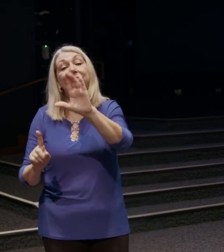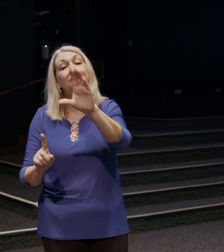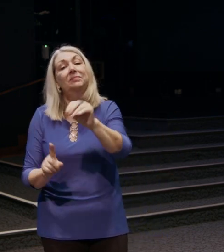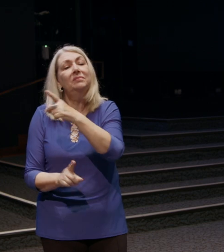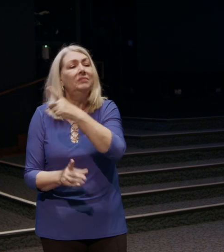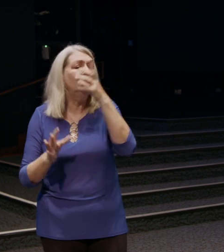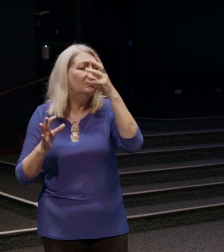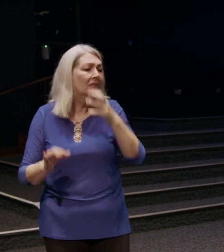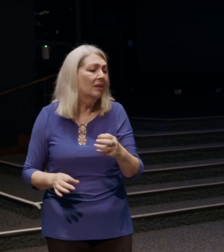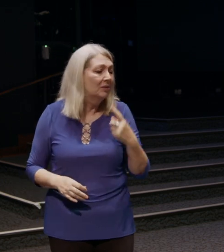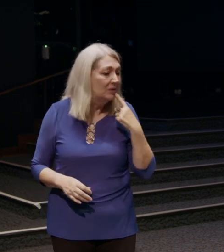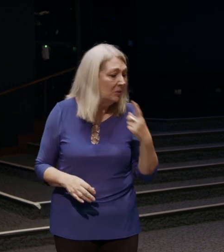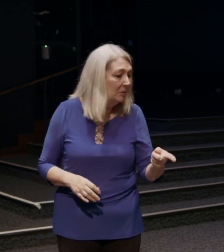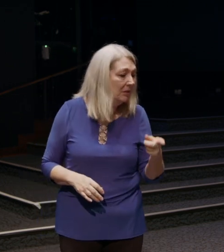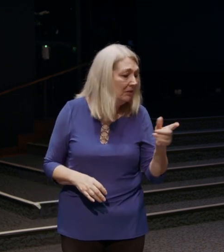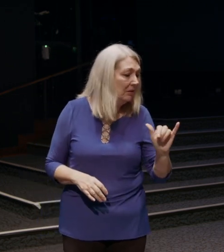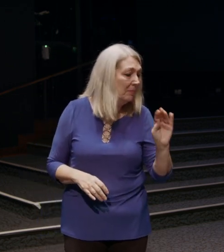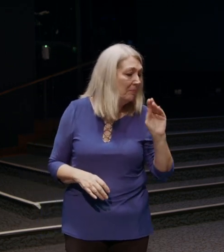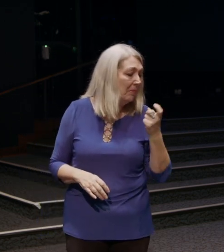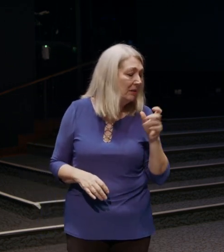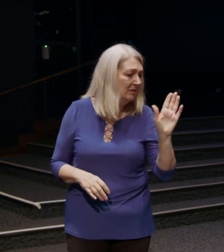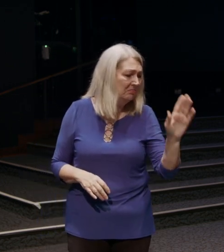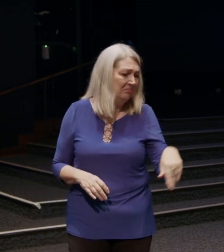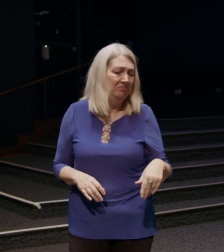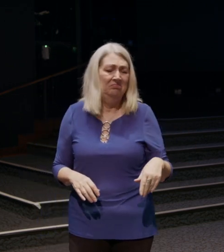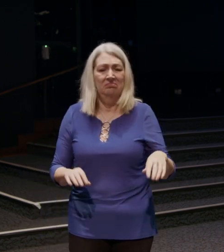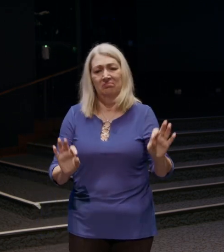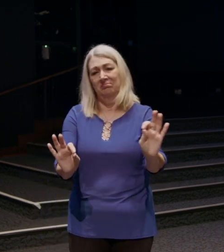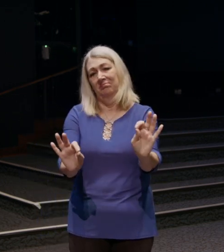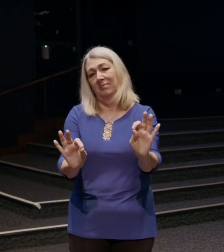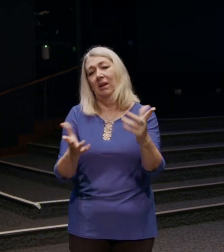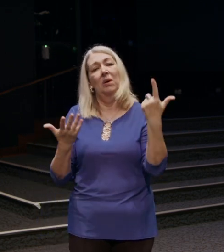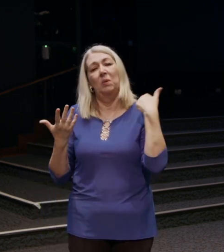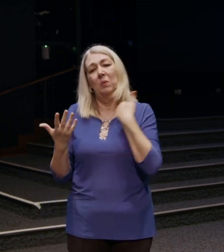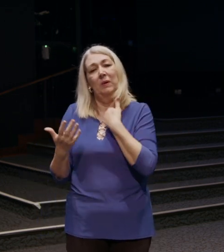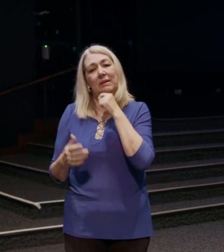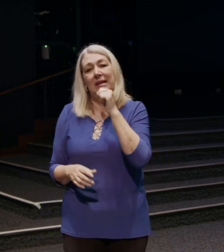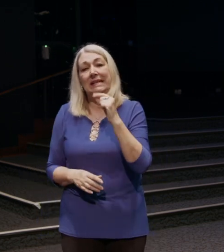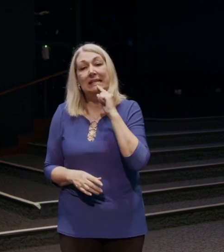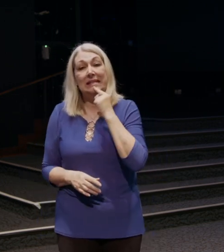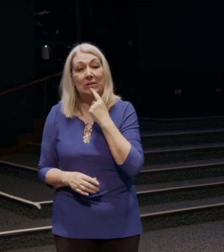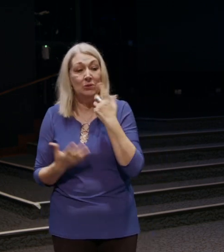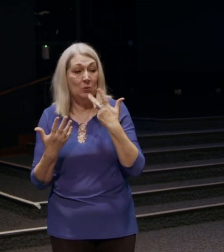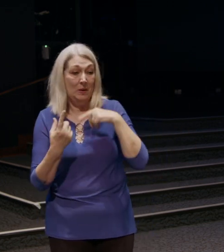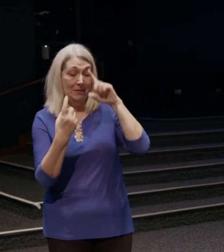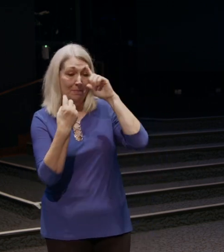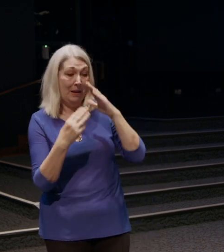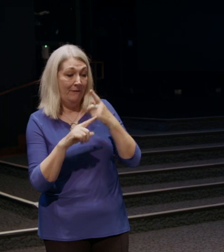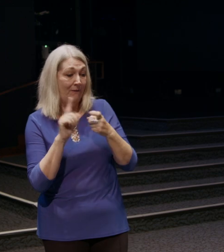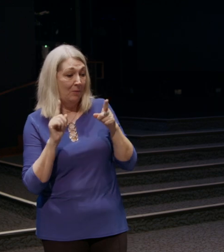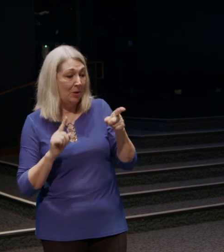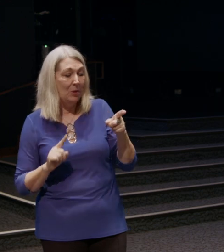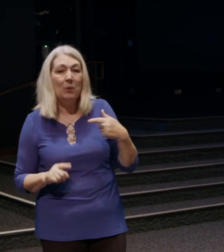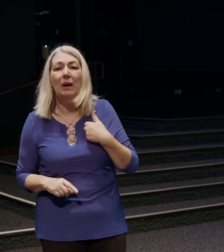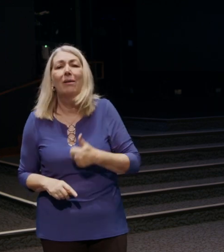company told me, Max, we're not serious about what we expect of you, then I wouldn't be serious about being a good